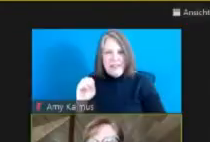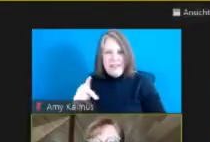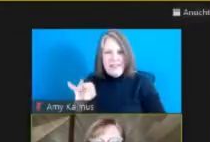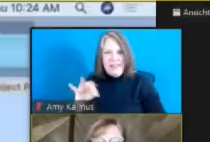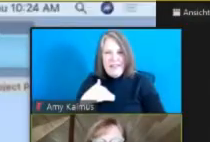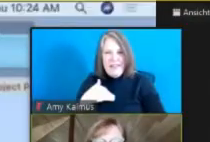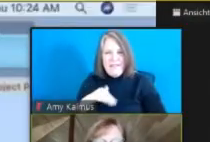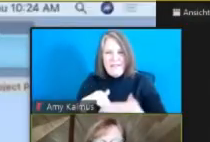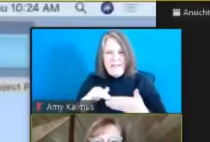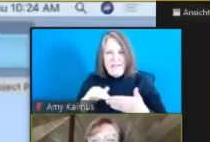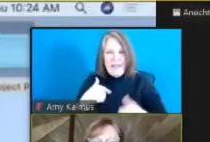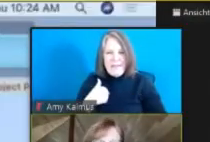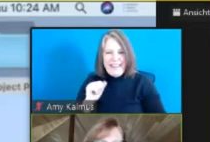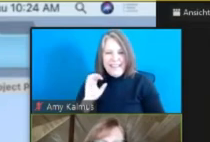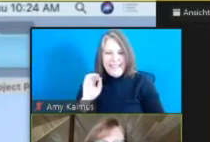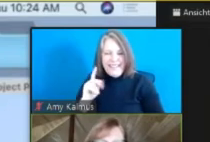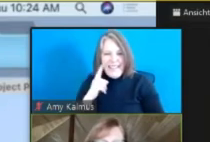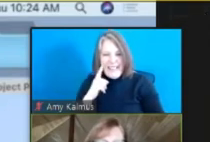good.